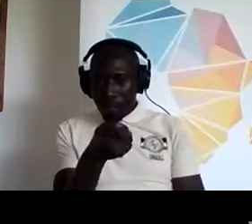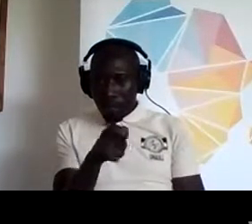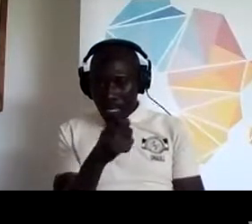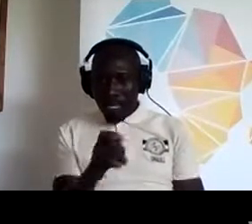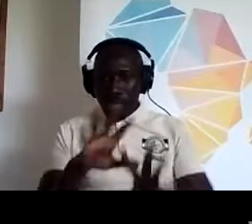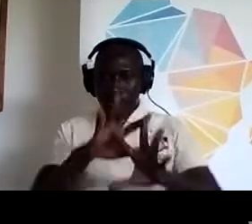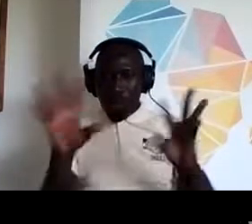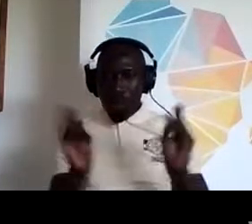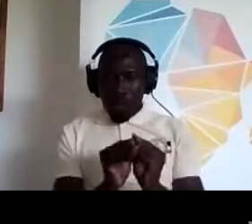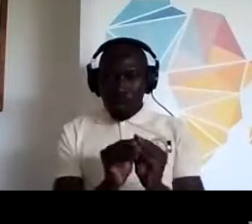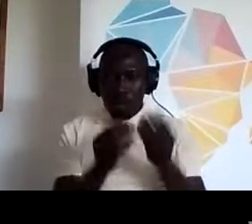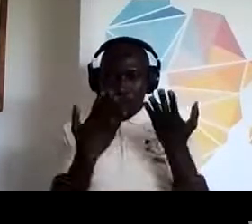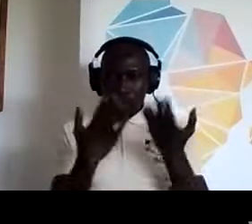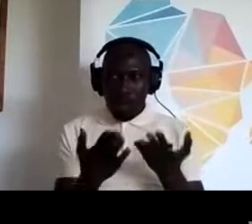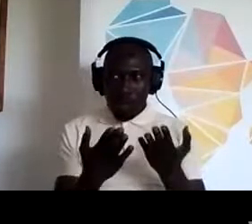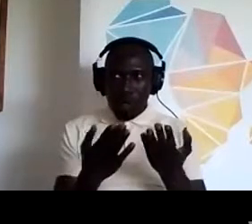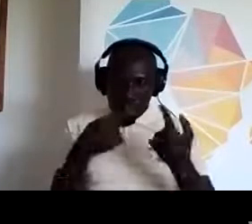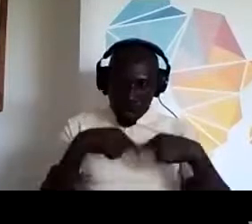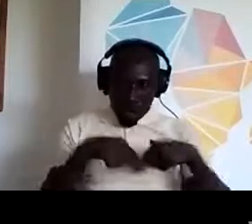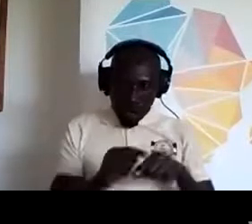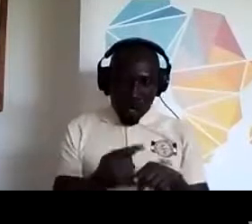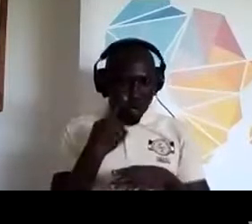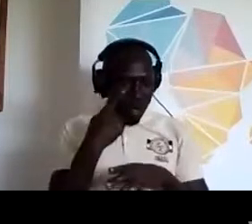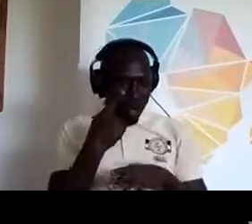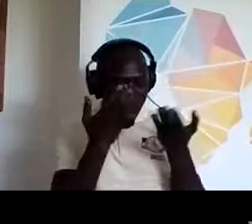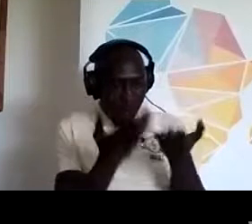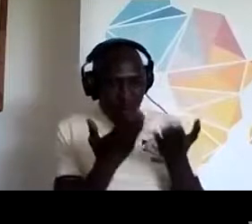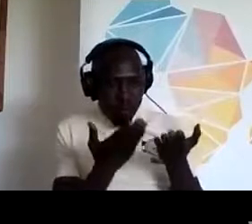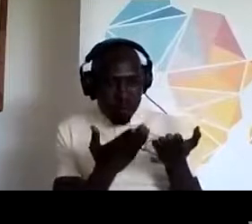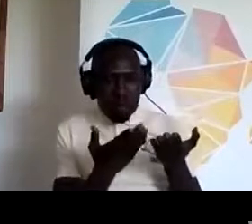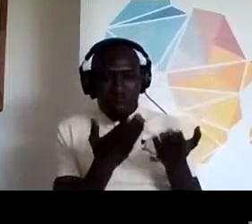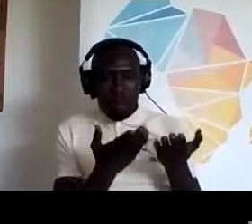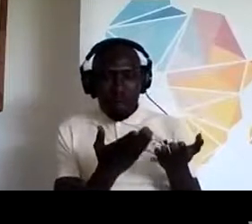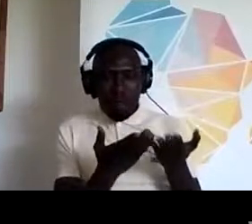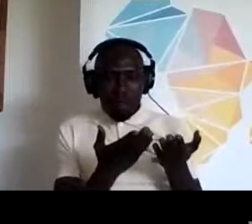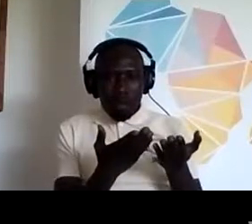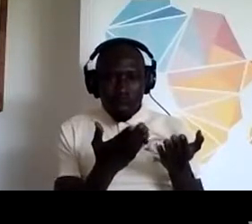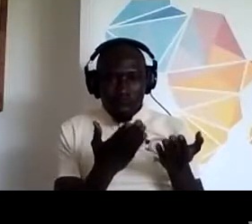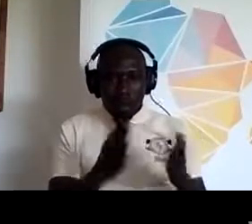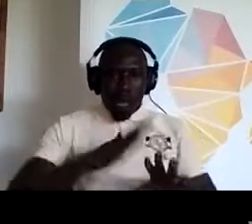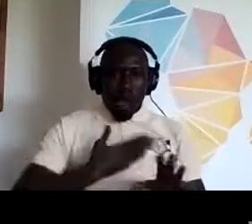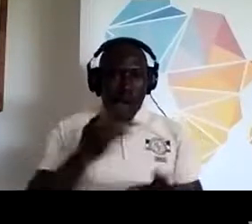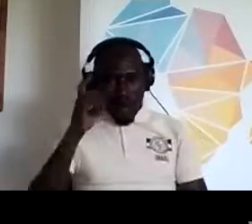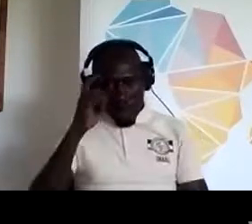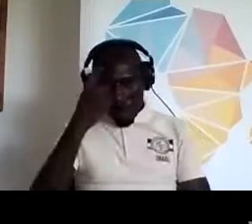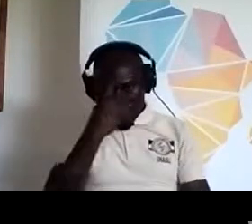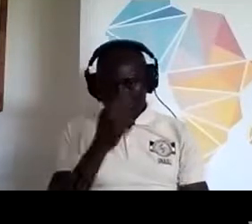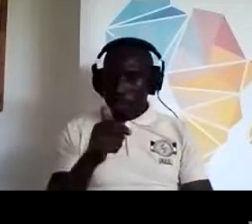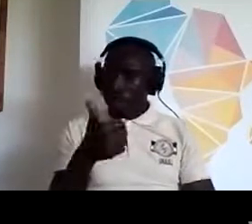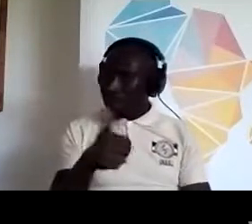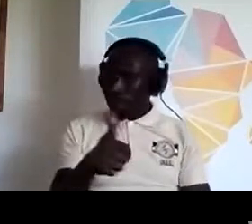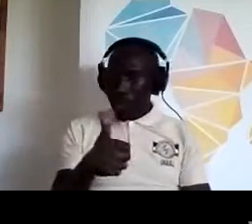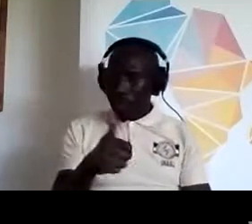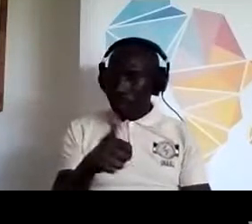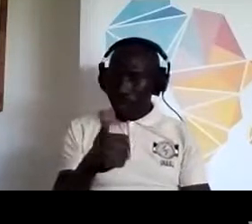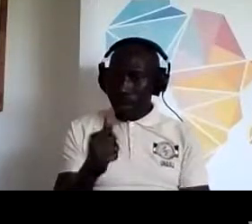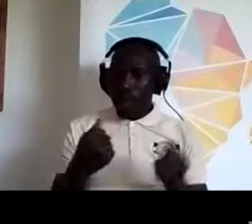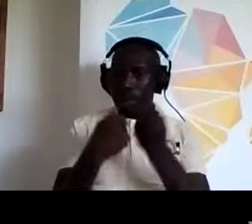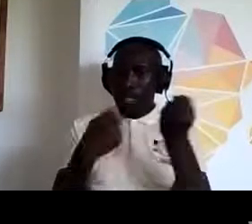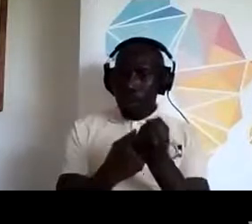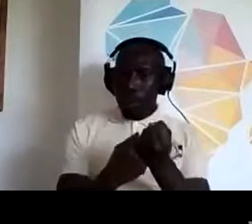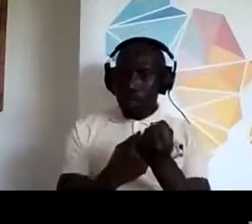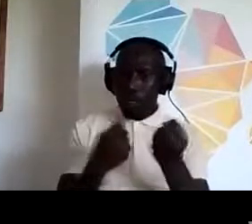conclusion we obtained is that unfortunately our government hasn't been